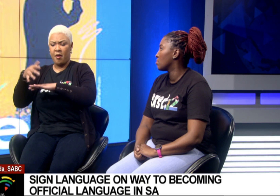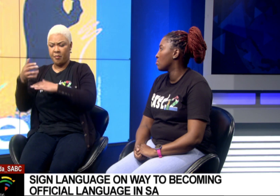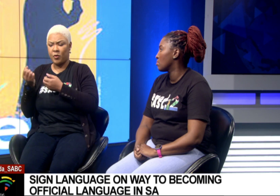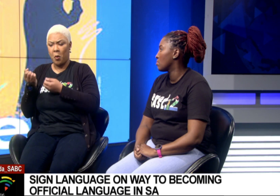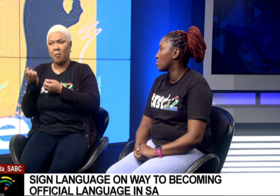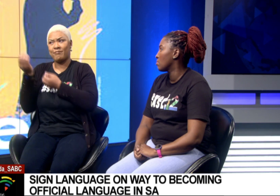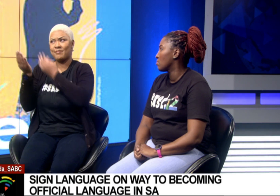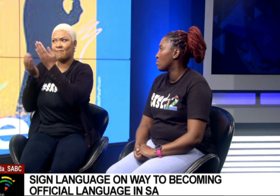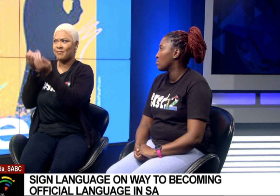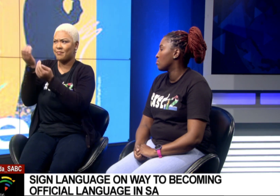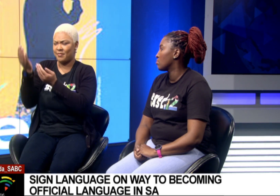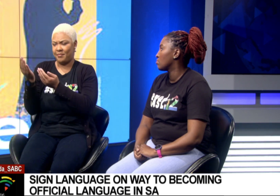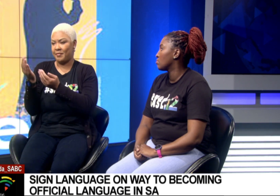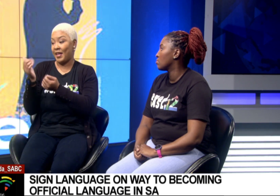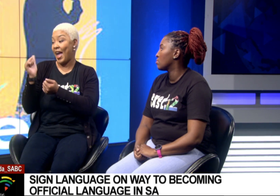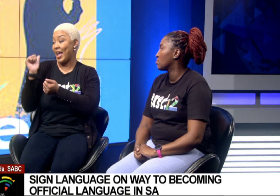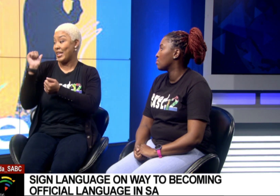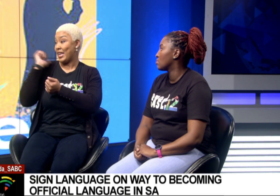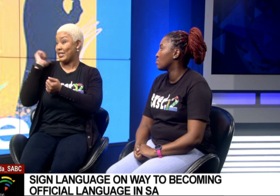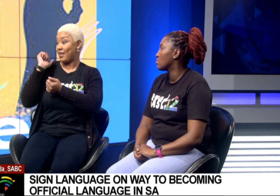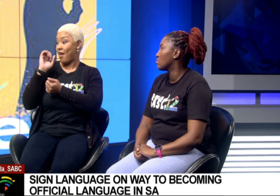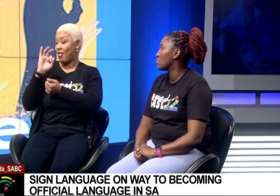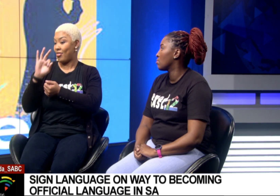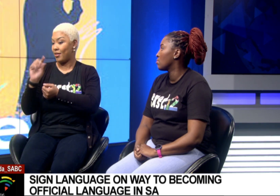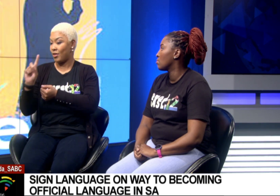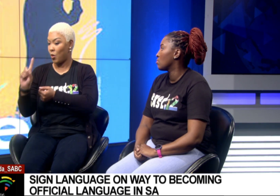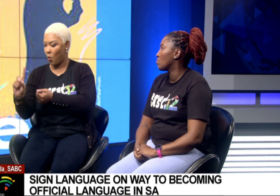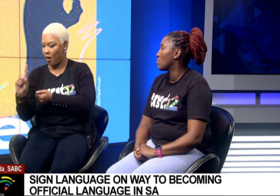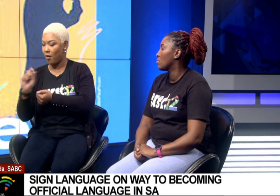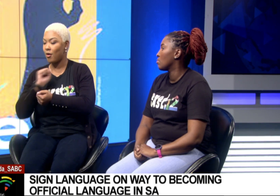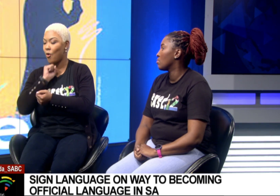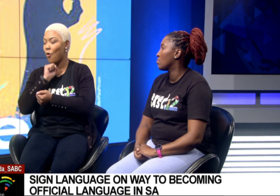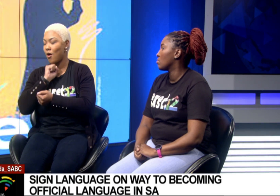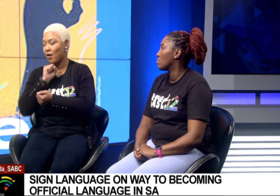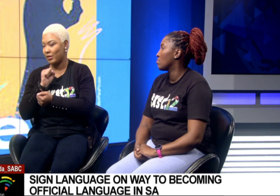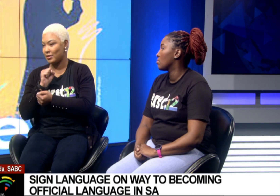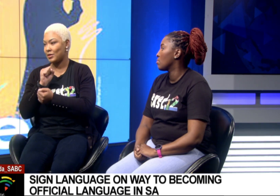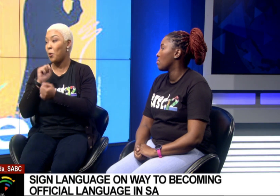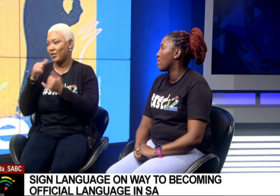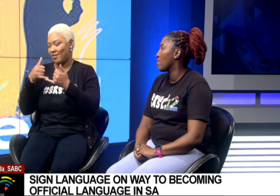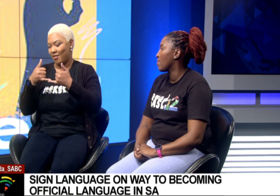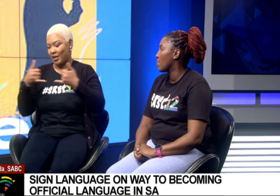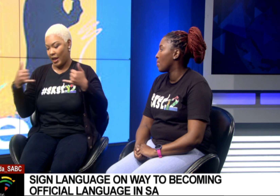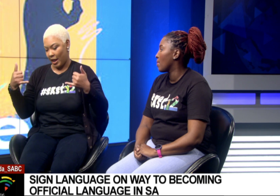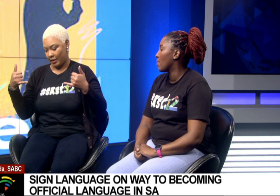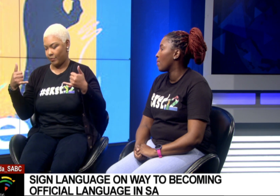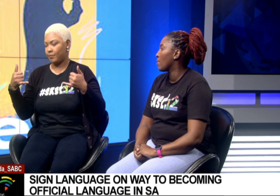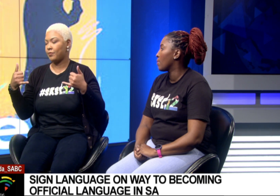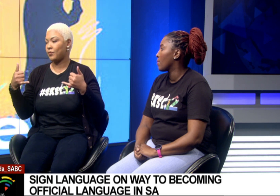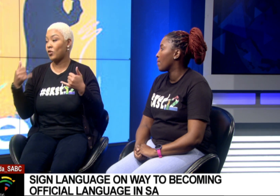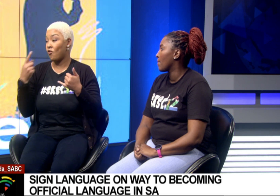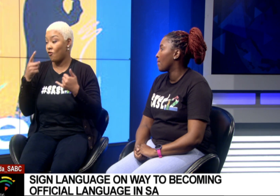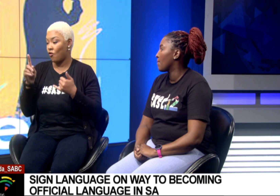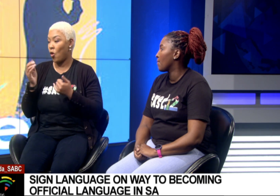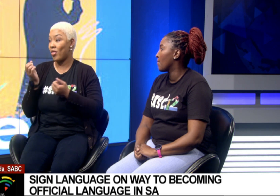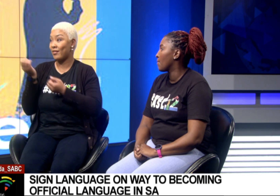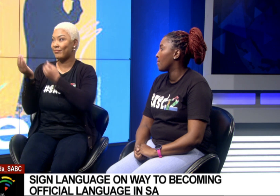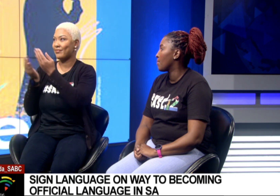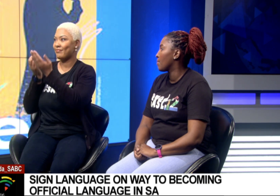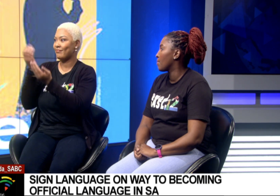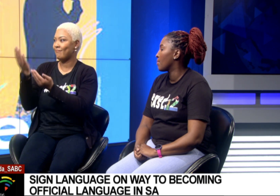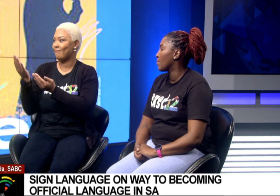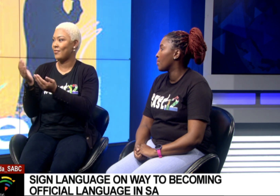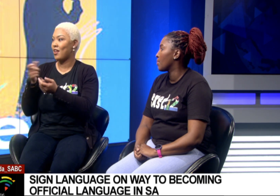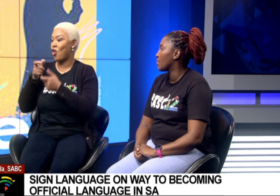Yes, people generally, yes, they do comment, because I mean, yesterday, which was the 31st of August, that was the